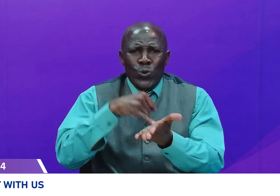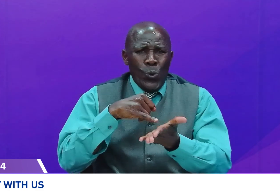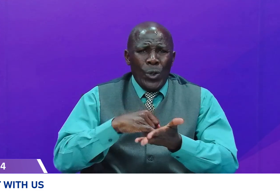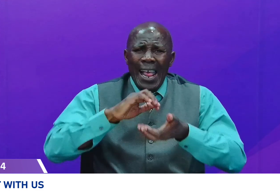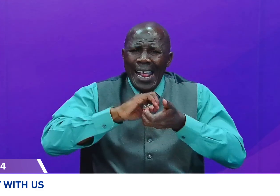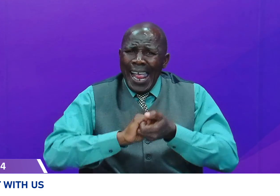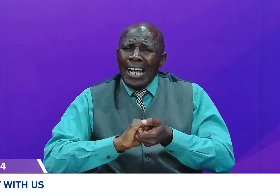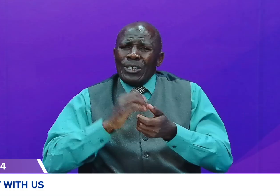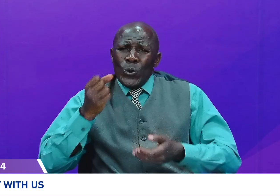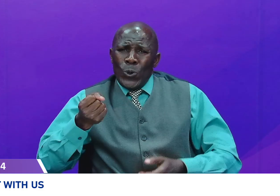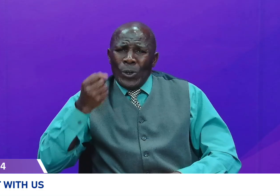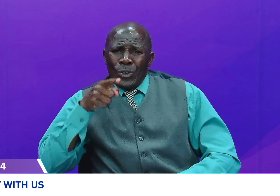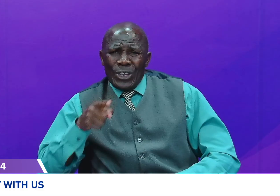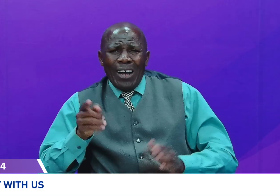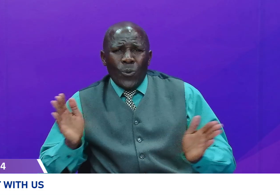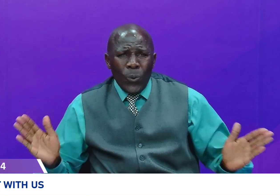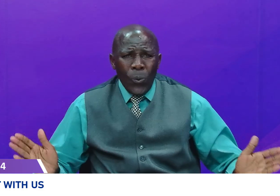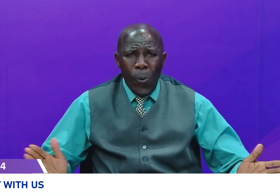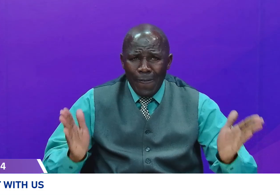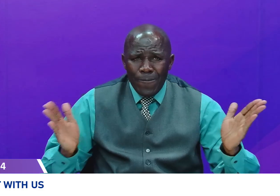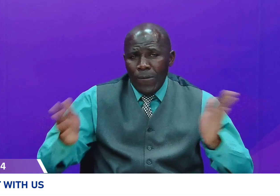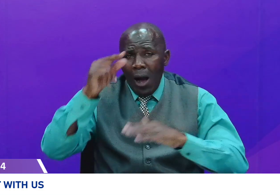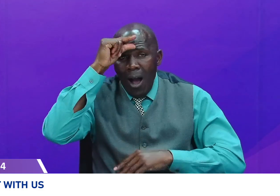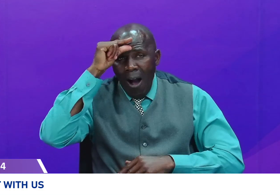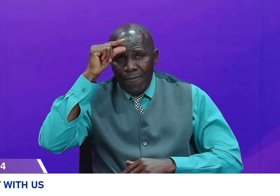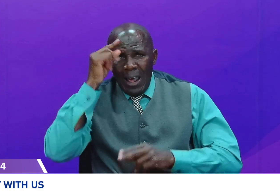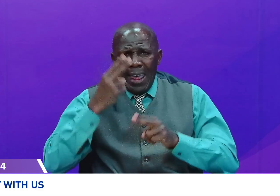Chairman Frederick Kenywa said that the county